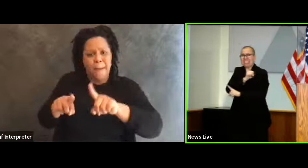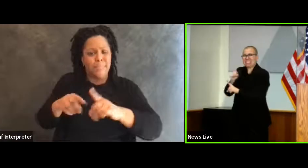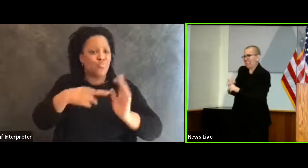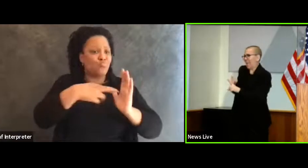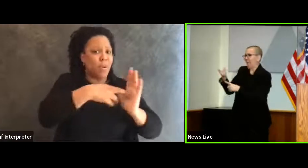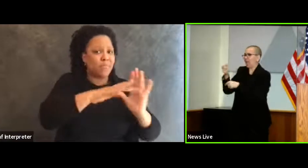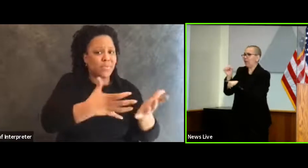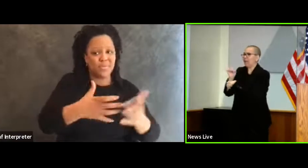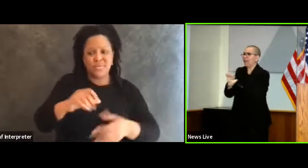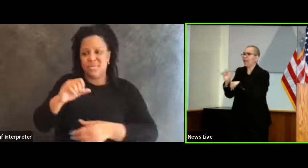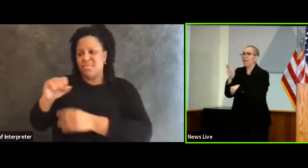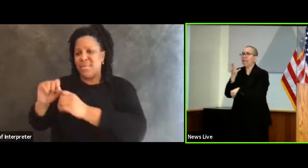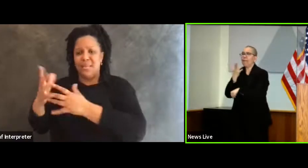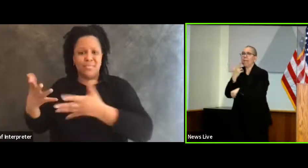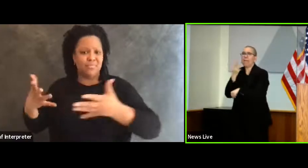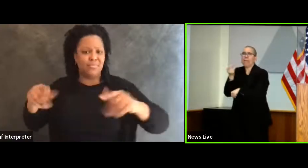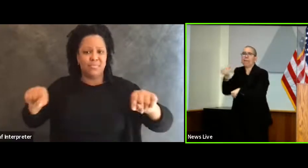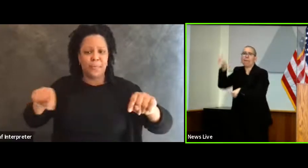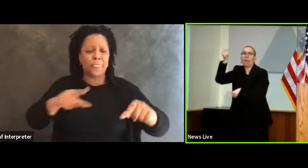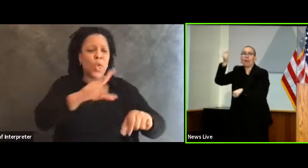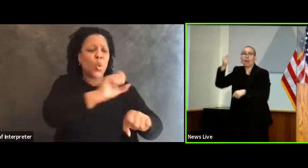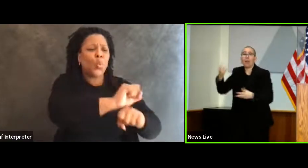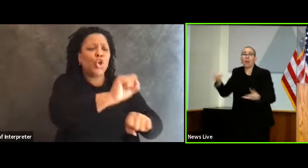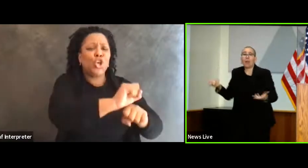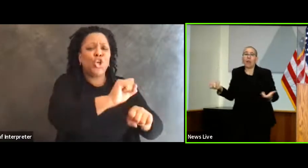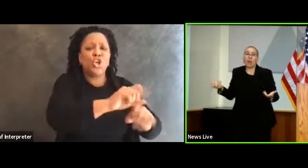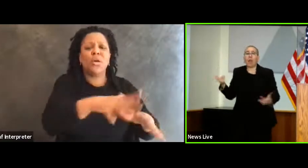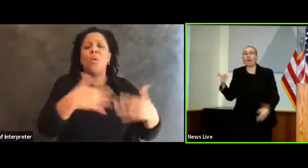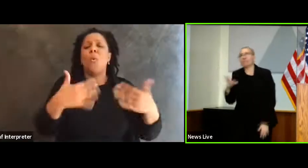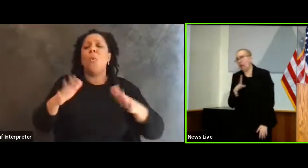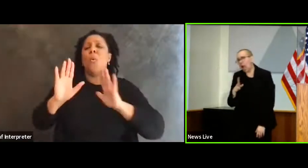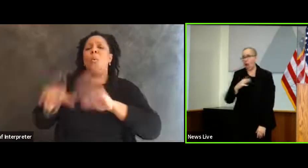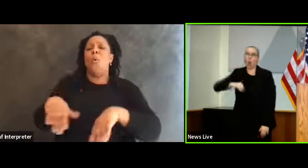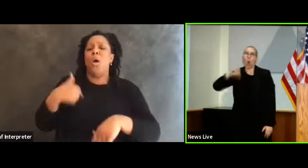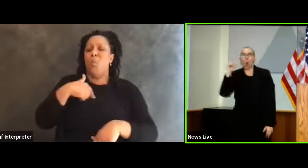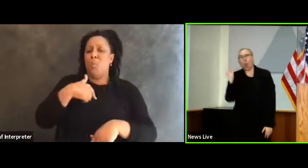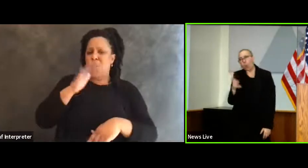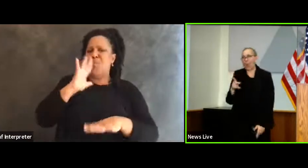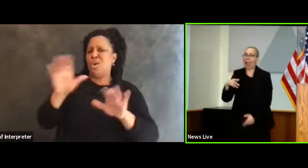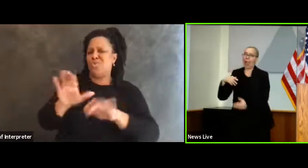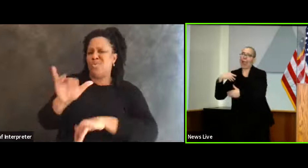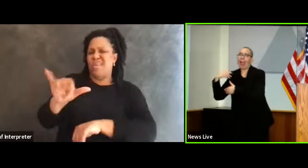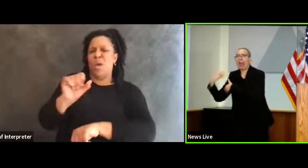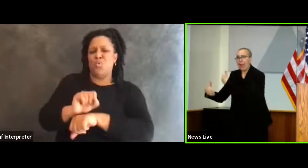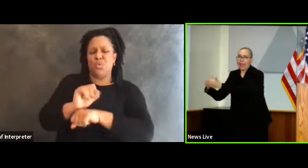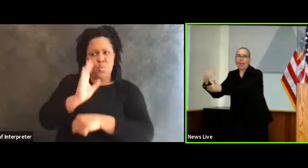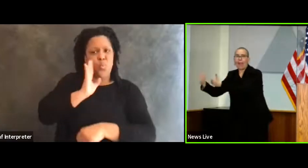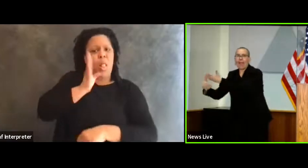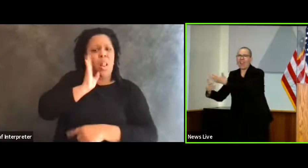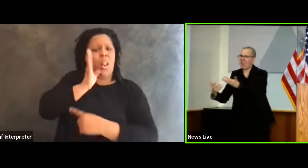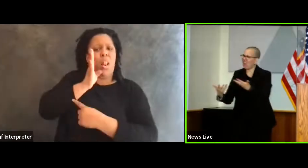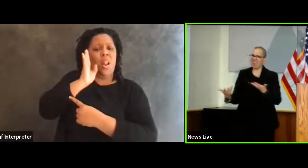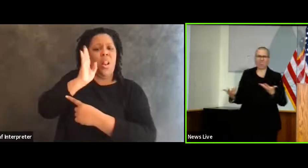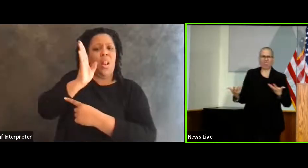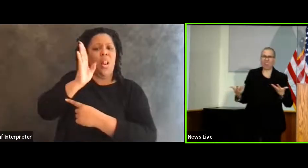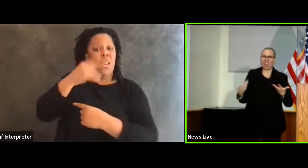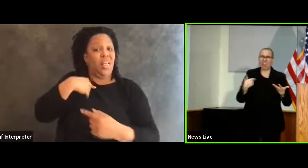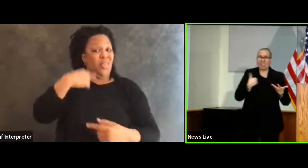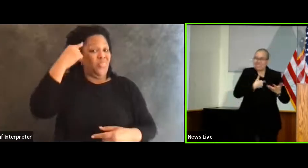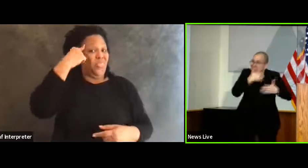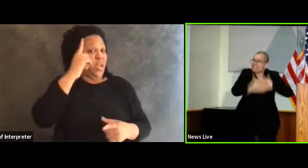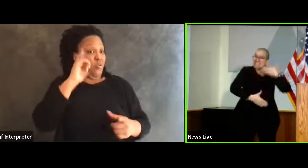that, Senator Gazelka said that they would undertake that work. And we in the House have, and I think the governor as well, has been waiting for Senator Gazelka